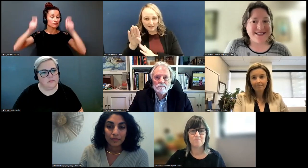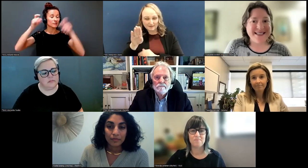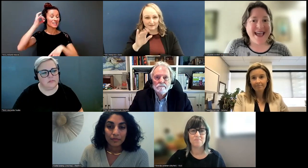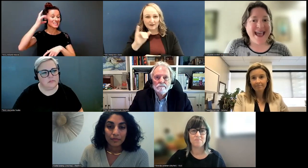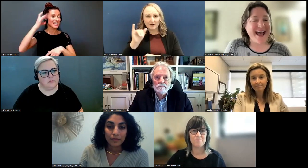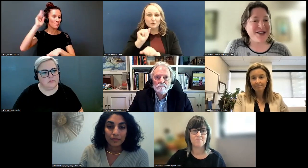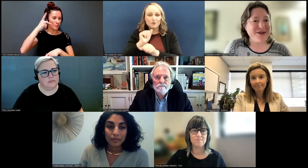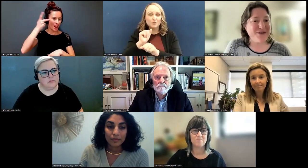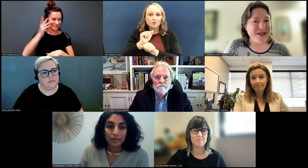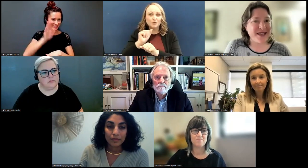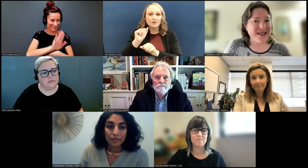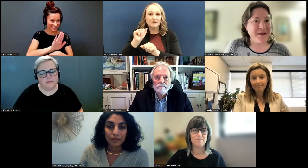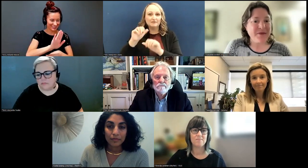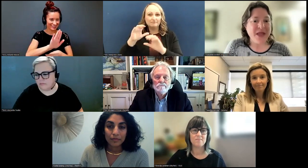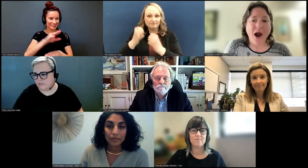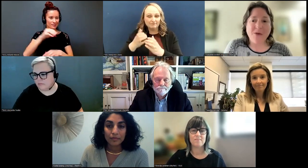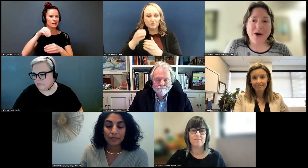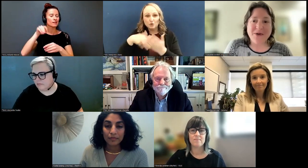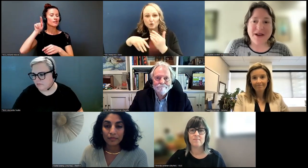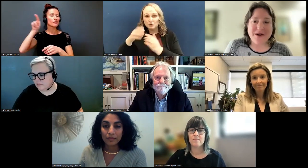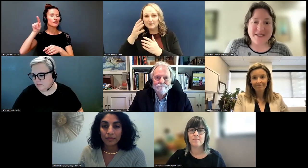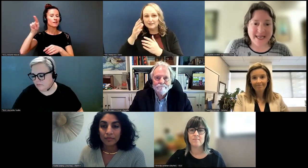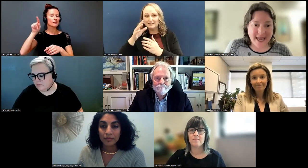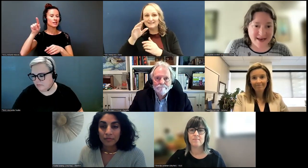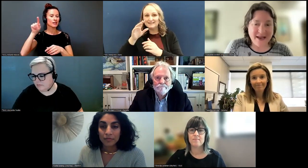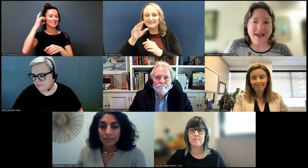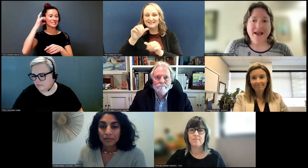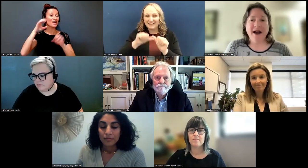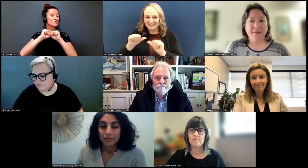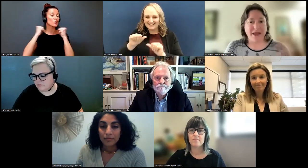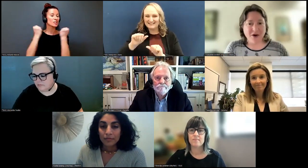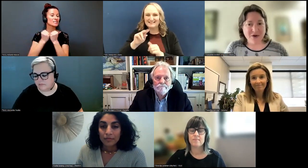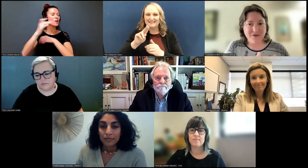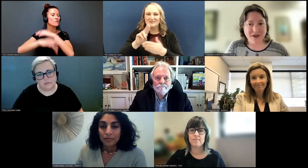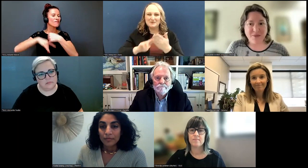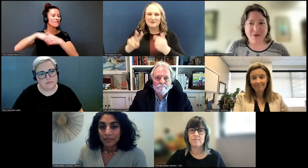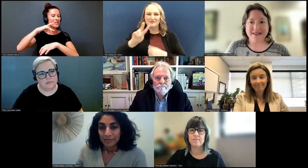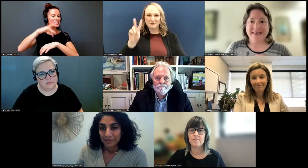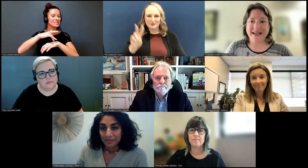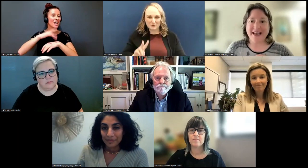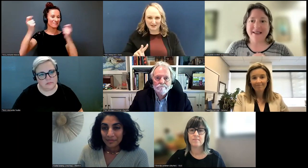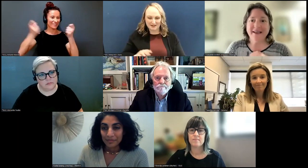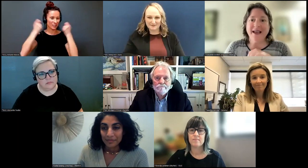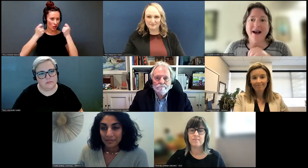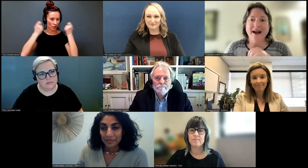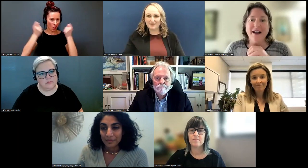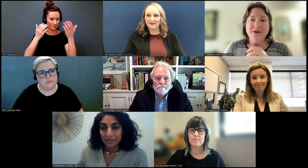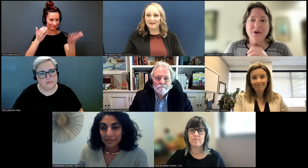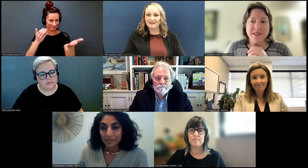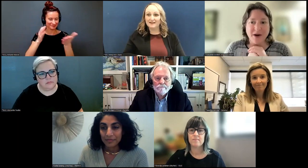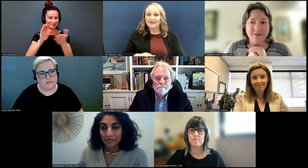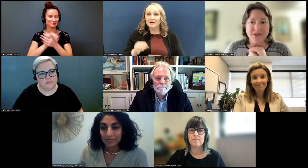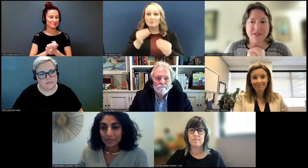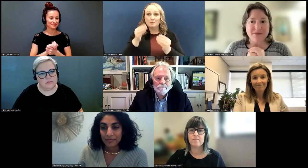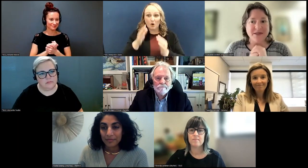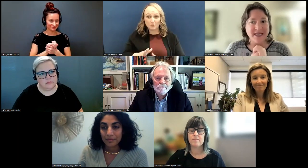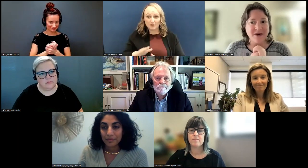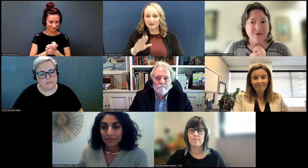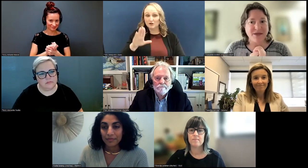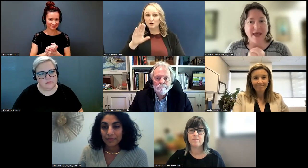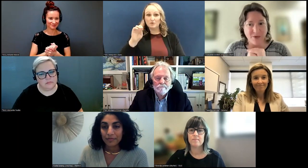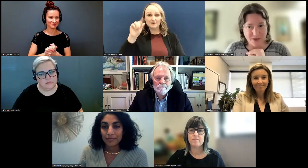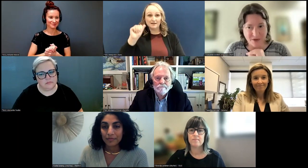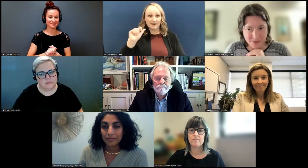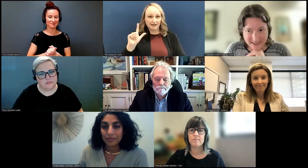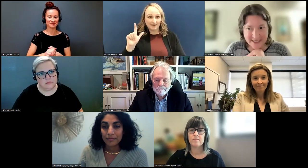Social Science at UVic. Our moderator is again my co-convener, Brenda Lenahan, who is mom to a small